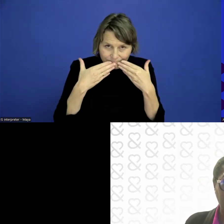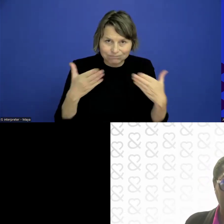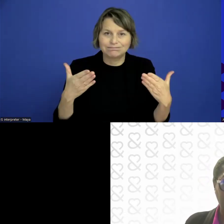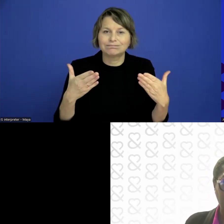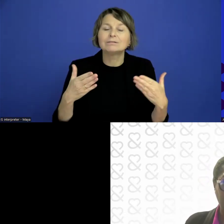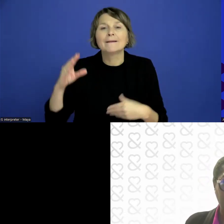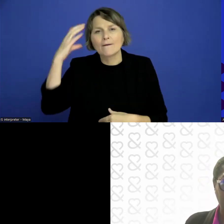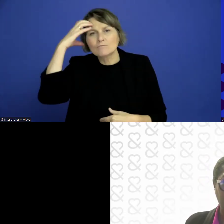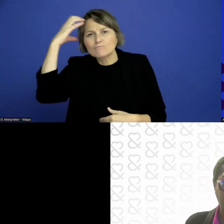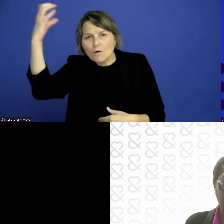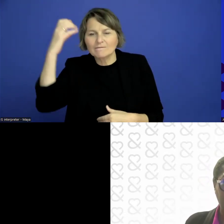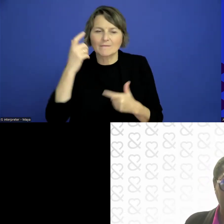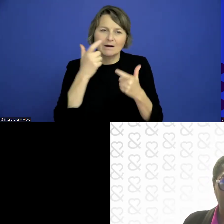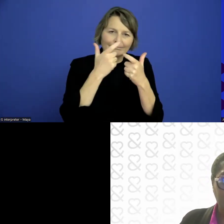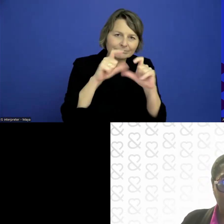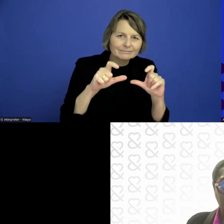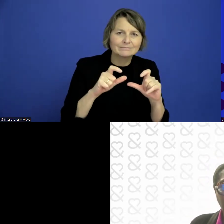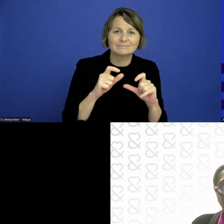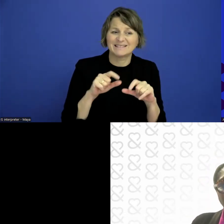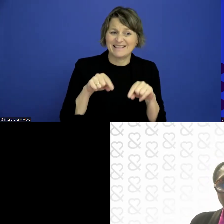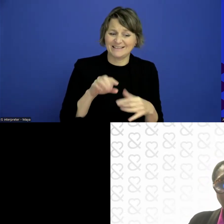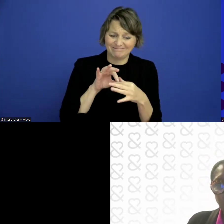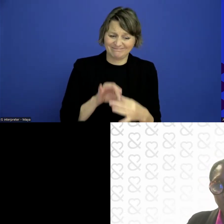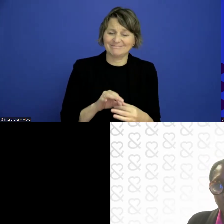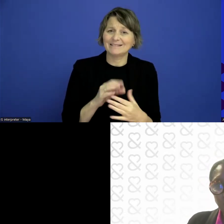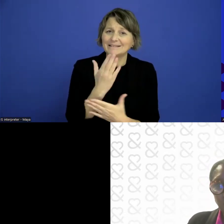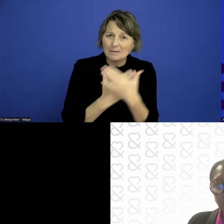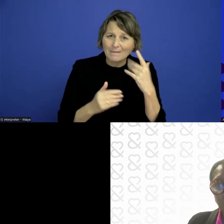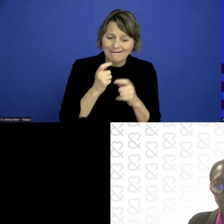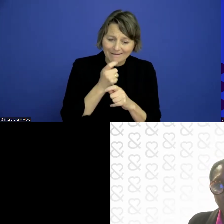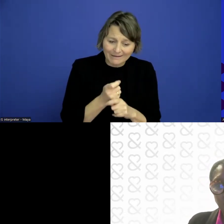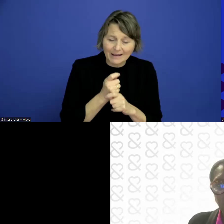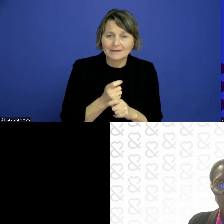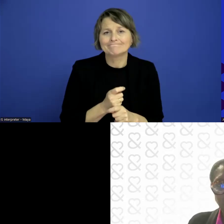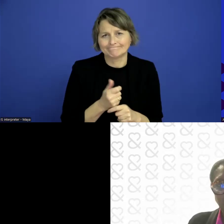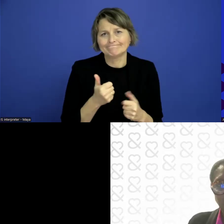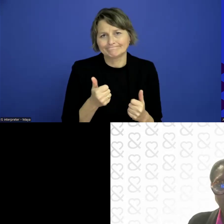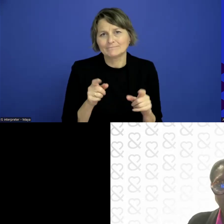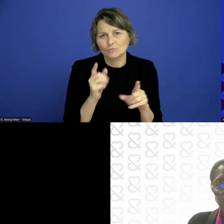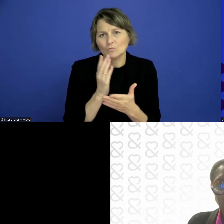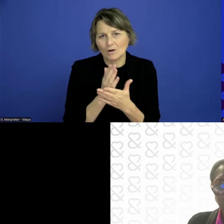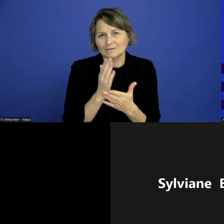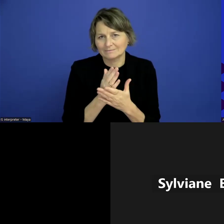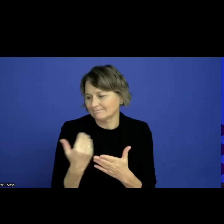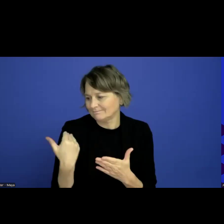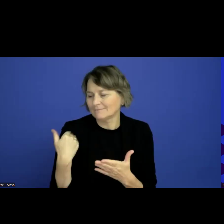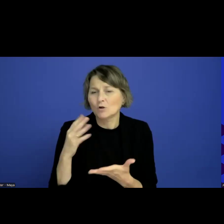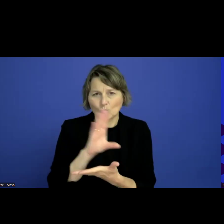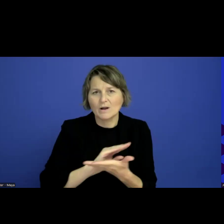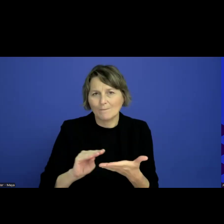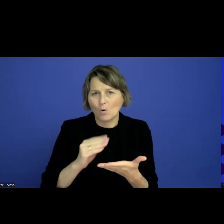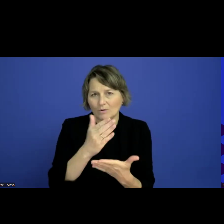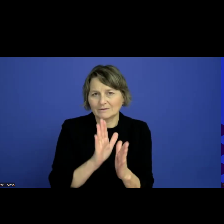so on. I think this is very nicely aligned with what we also say in the report that we launched this week: